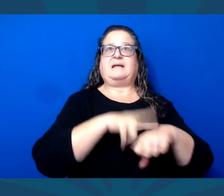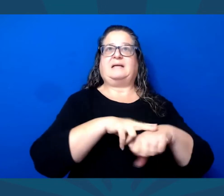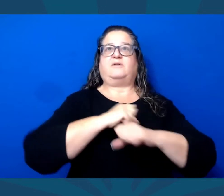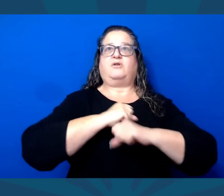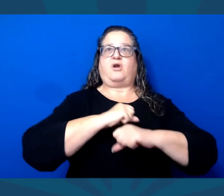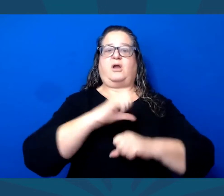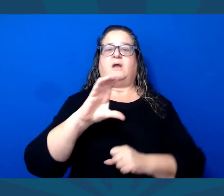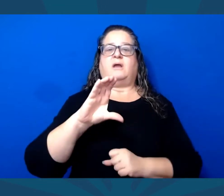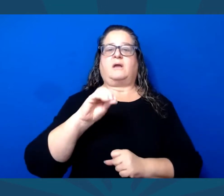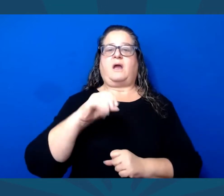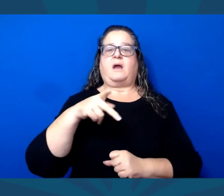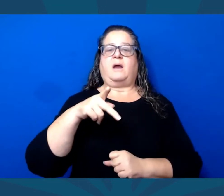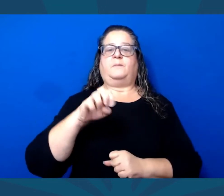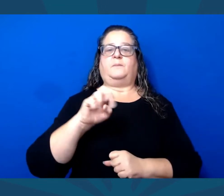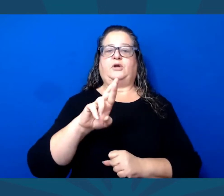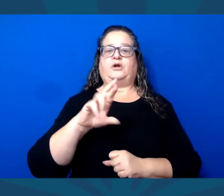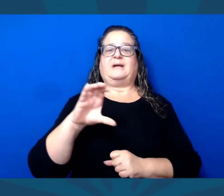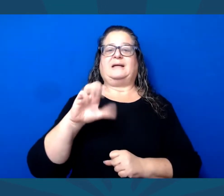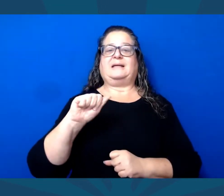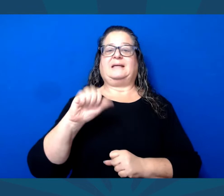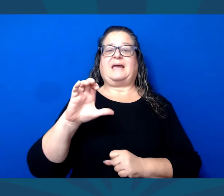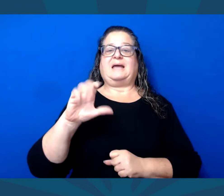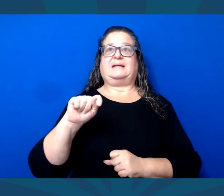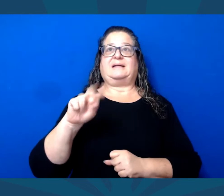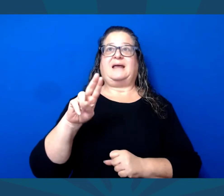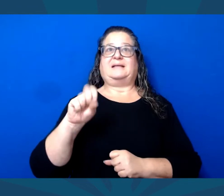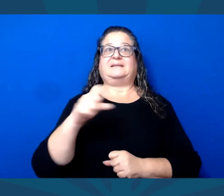as well as Operation Copper Cactus,